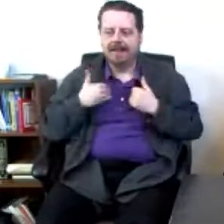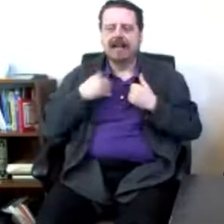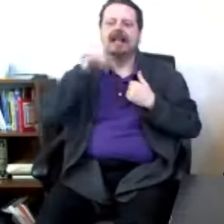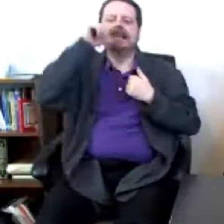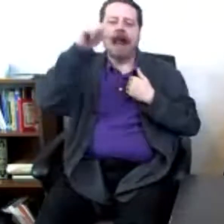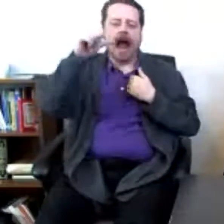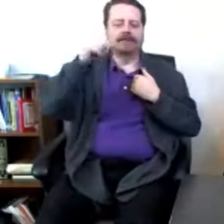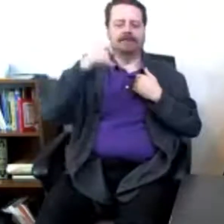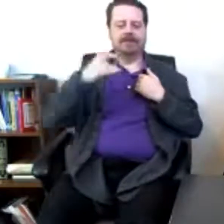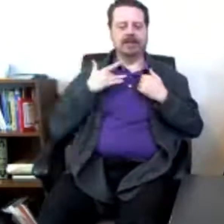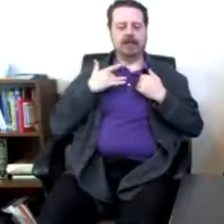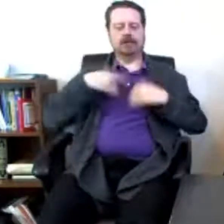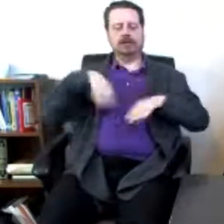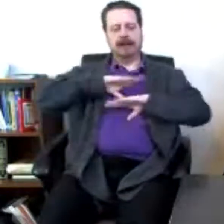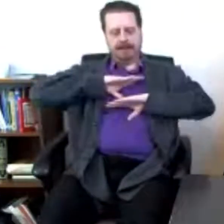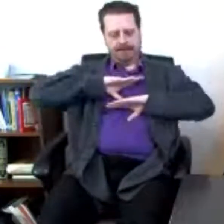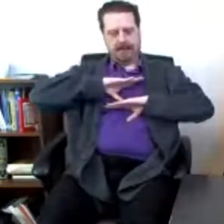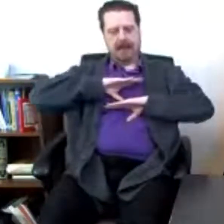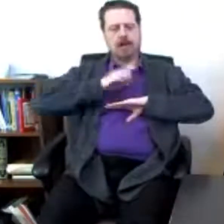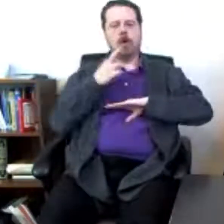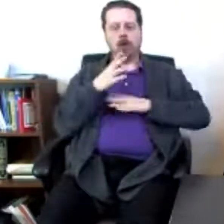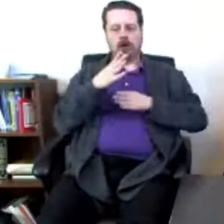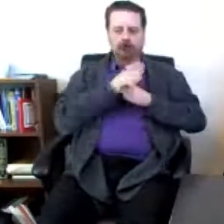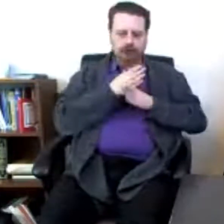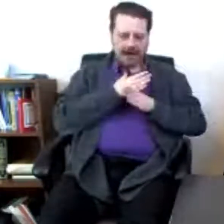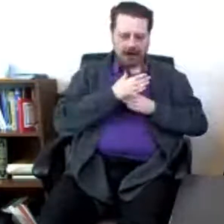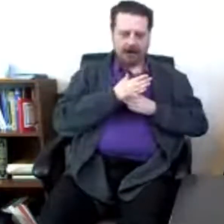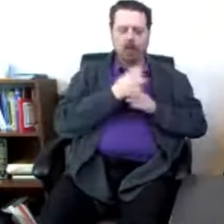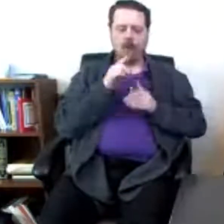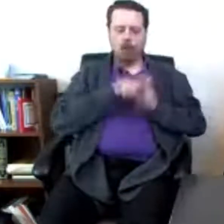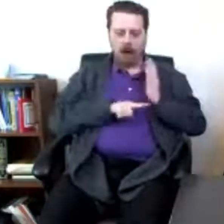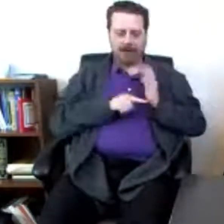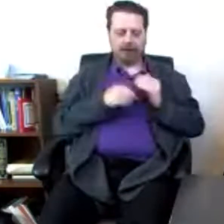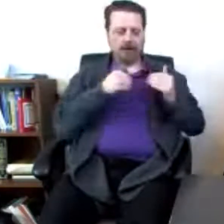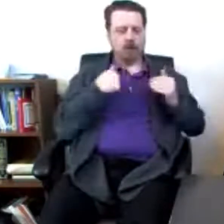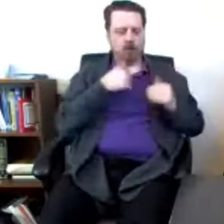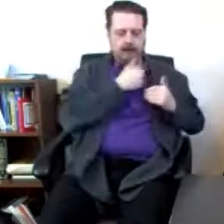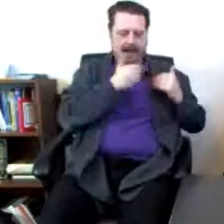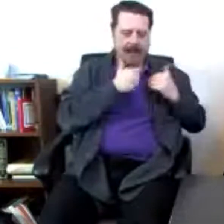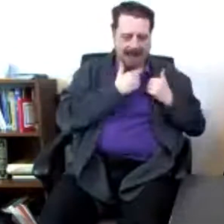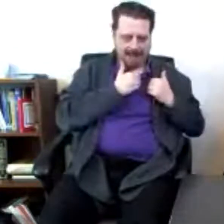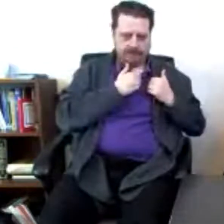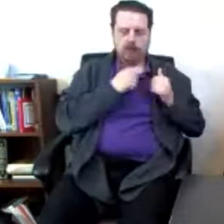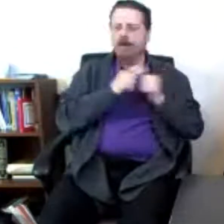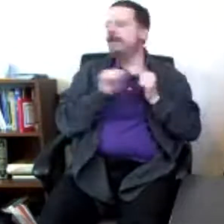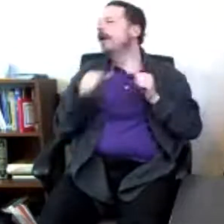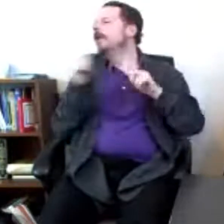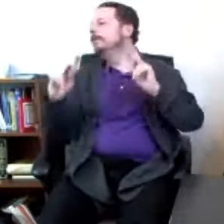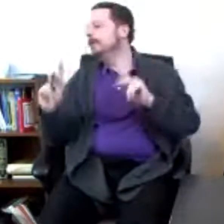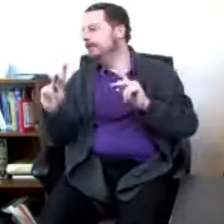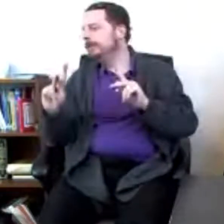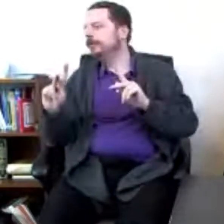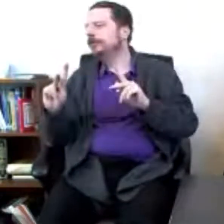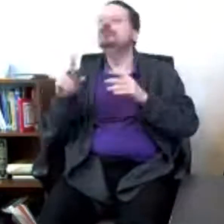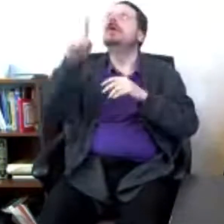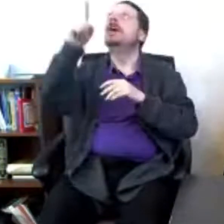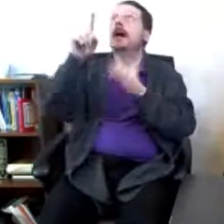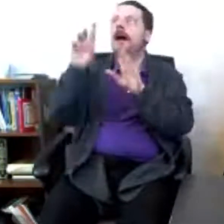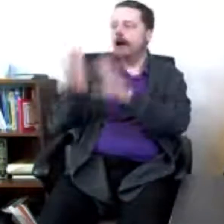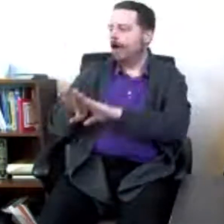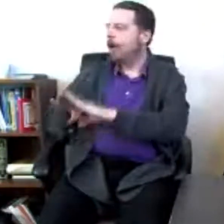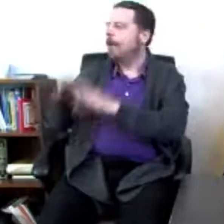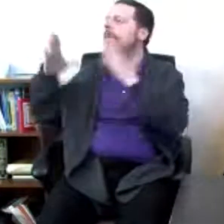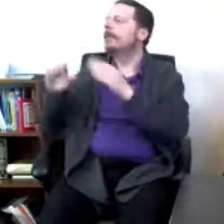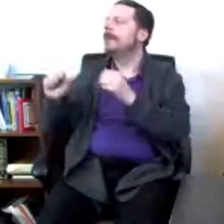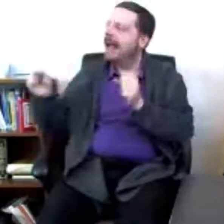rather than sharing what is in their own hands with others, so that Allah will open the hearts of everybody